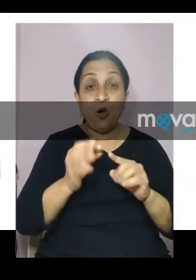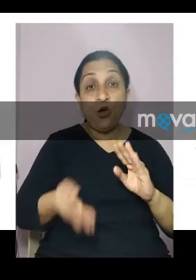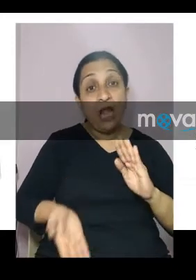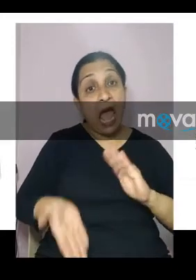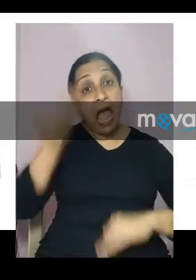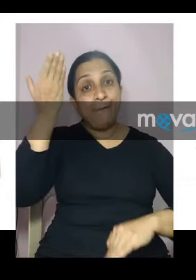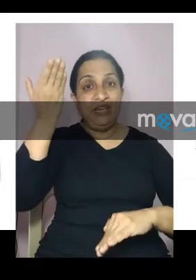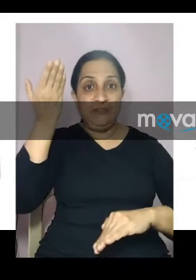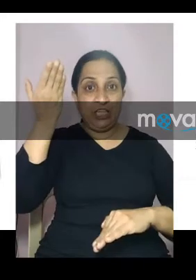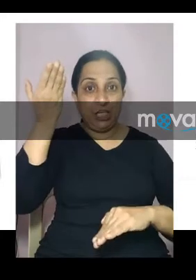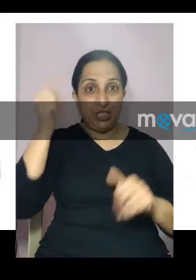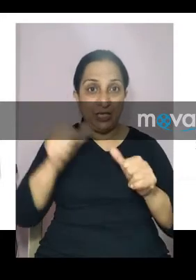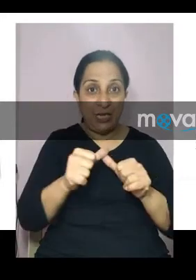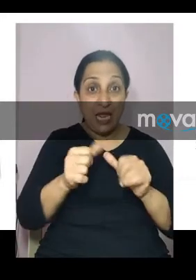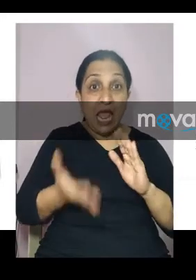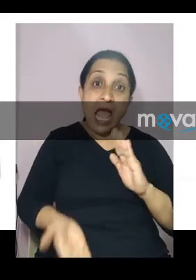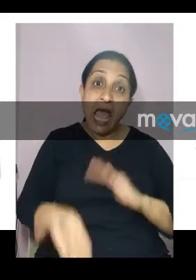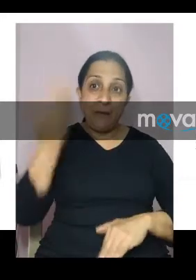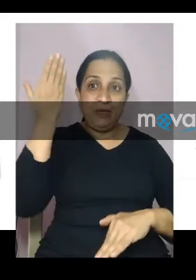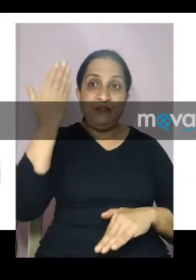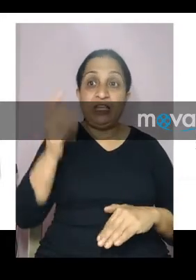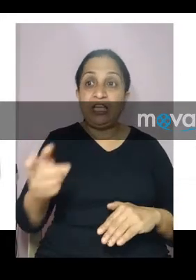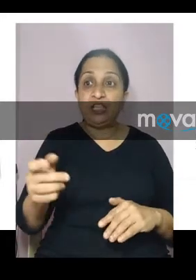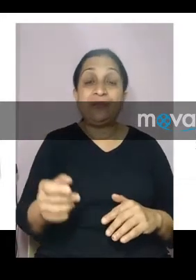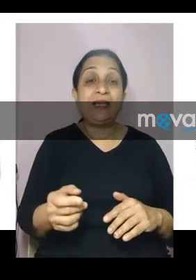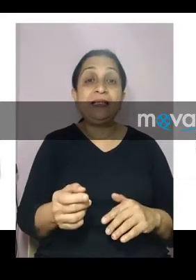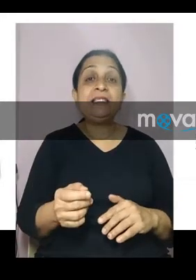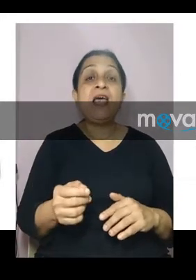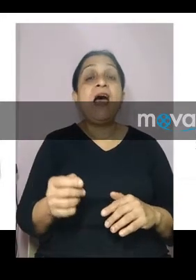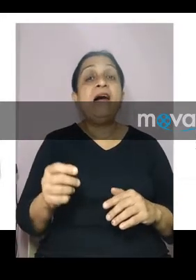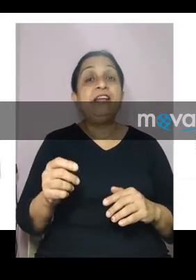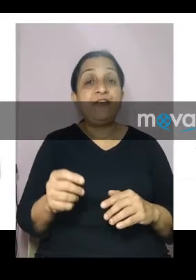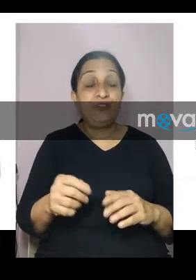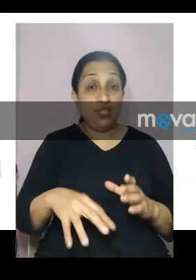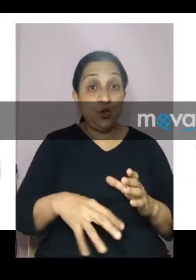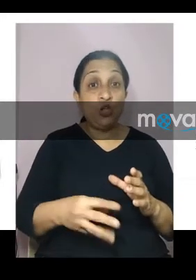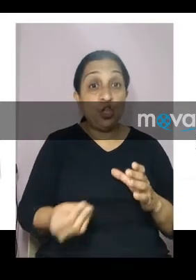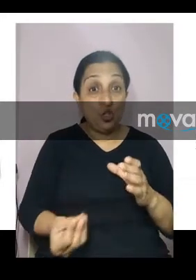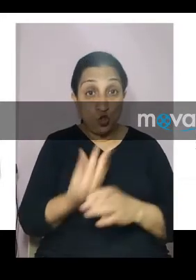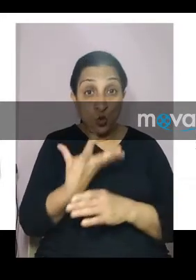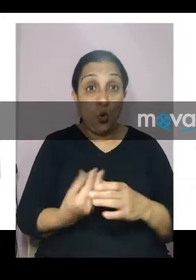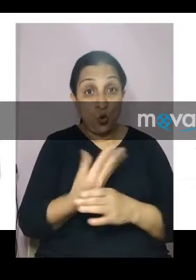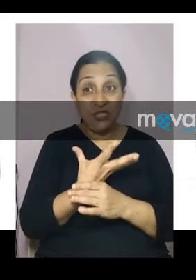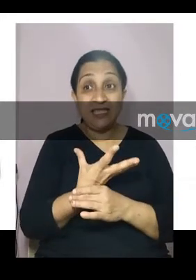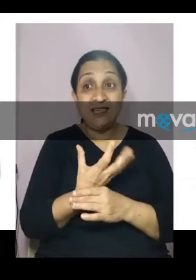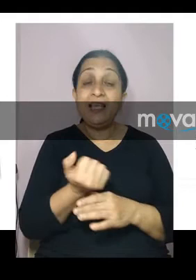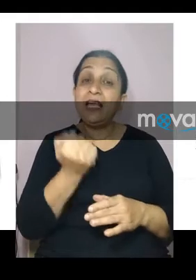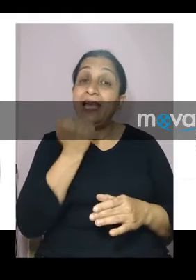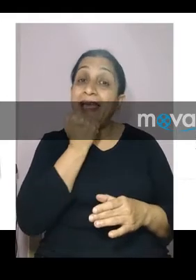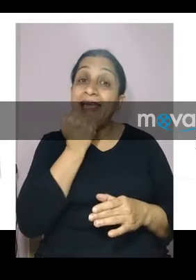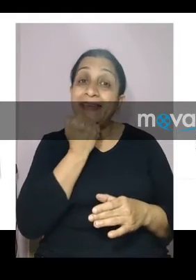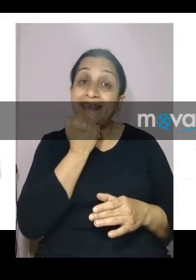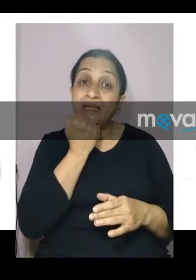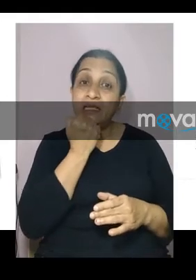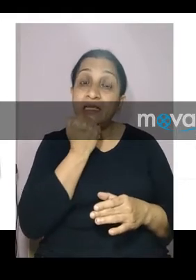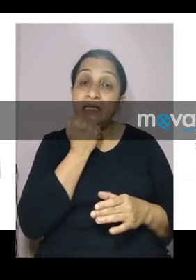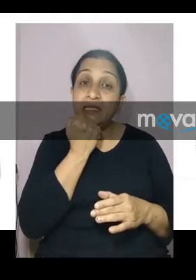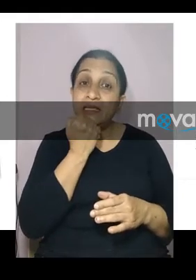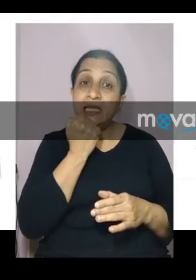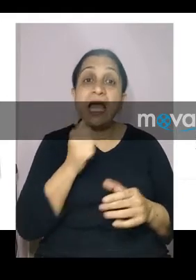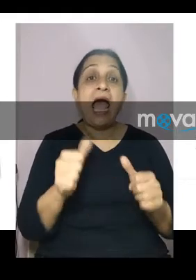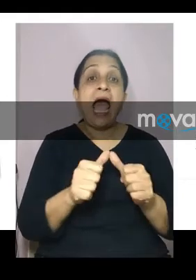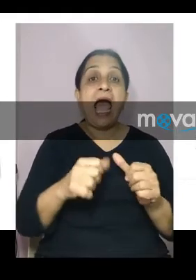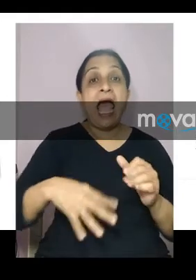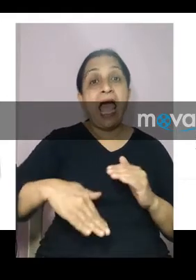AMP or amplification. That is reference or the source error